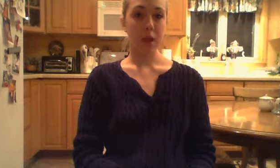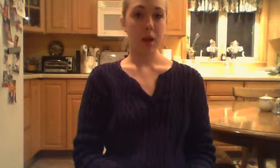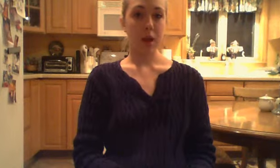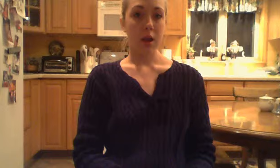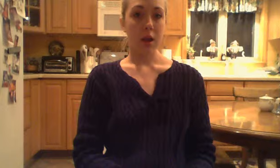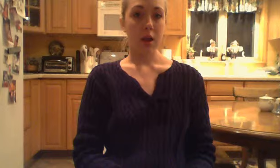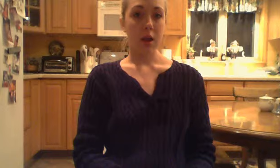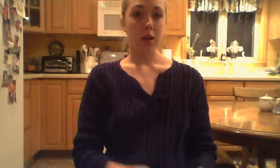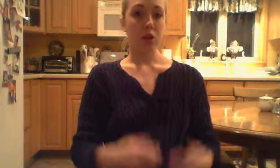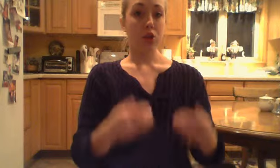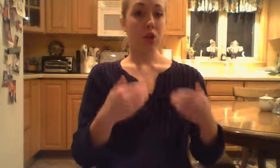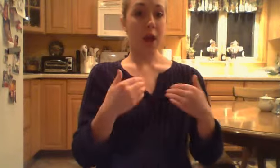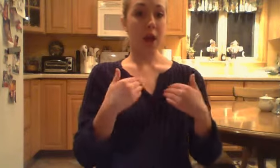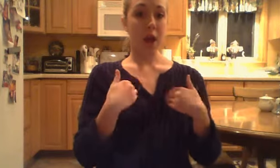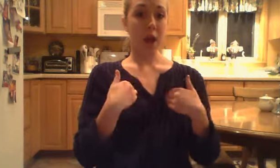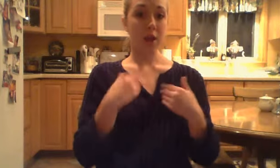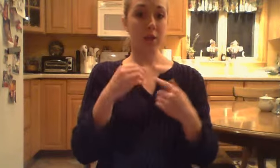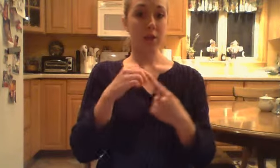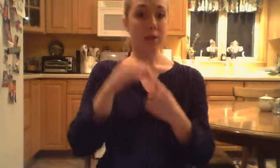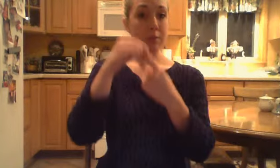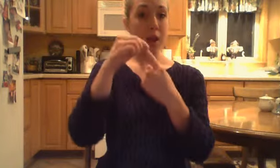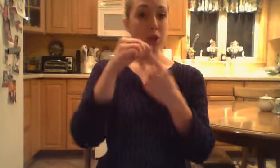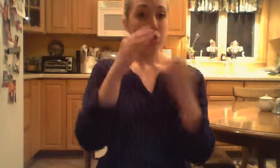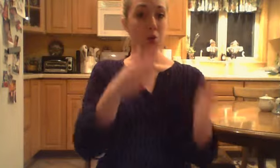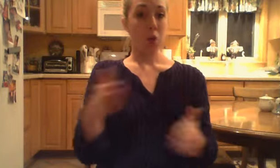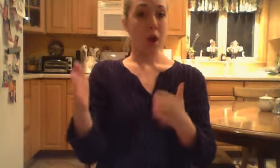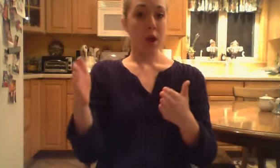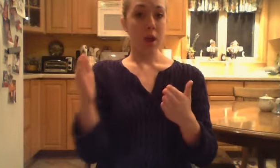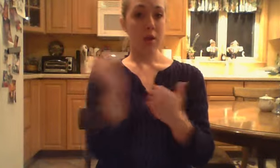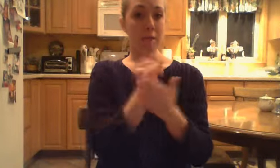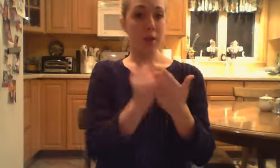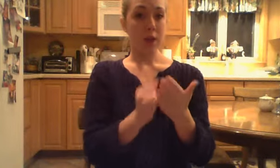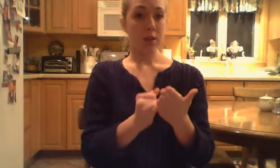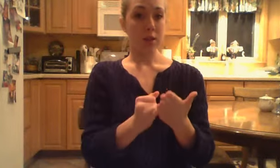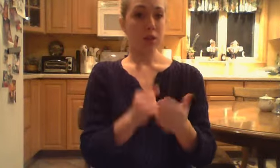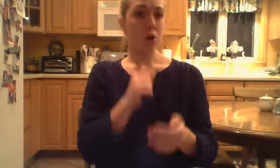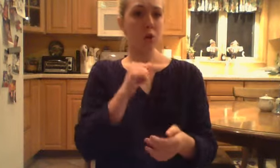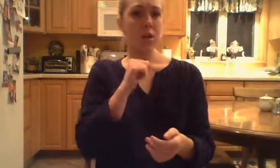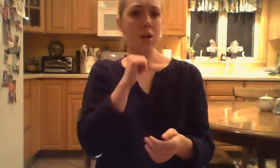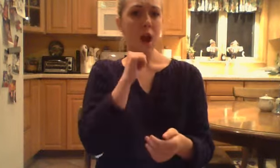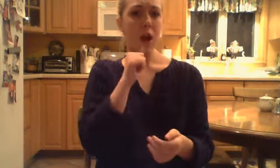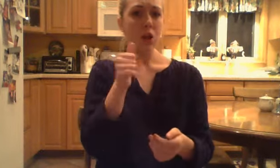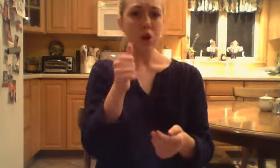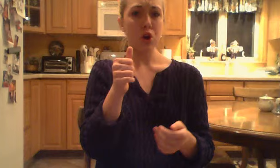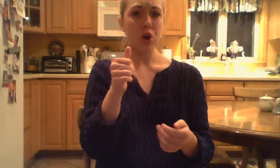changed objects so they didn't look exactly real. What do we call that when something isn't exactly real looking?